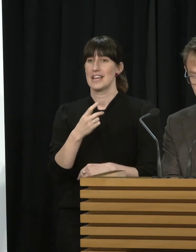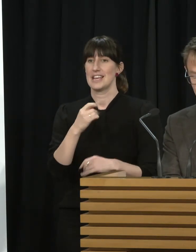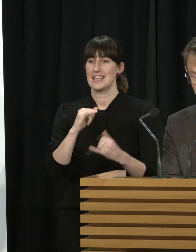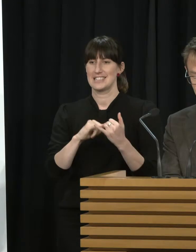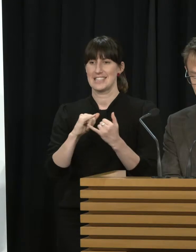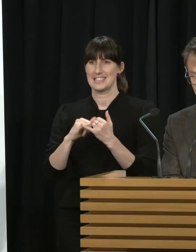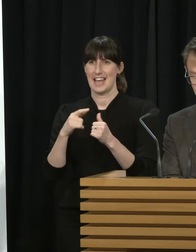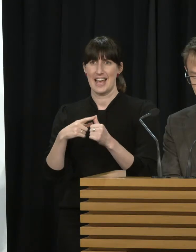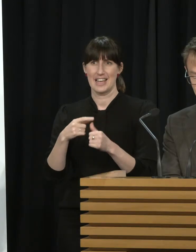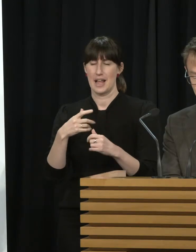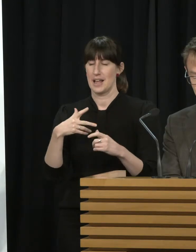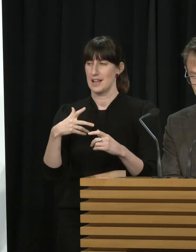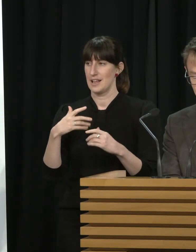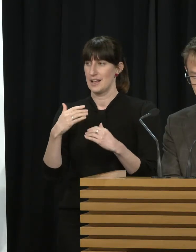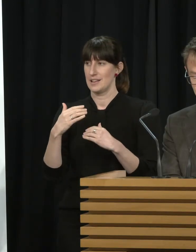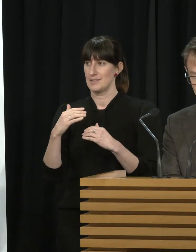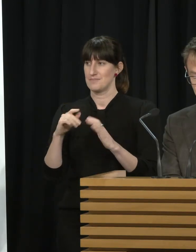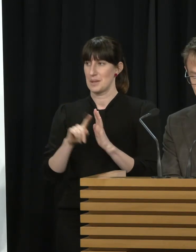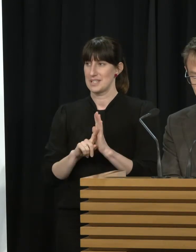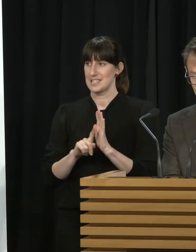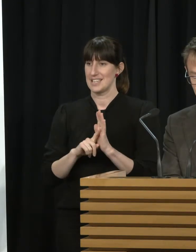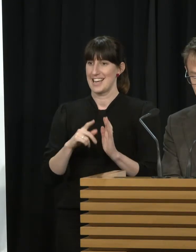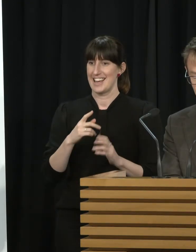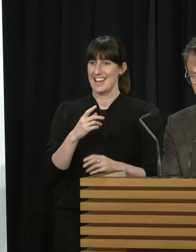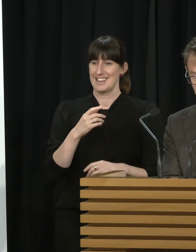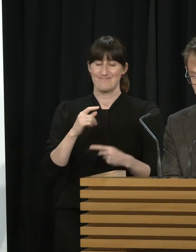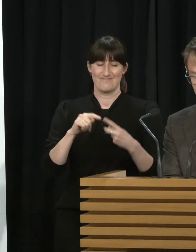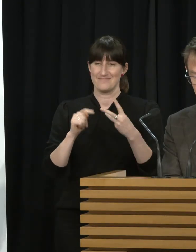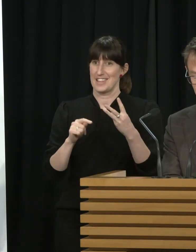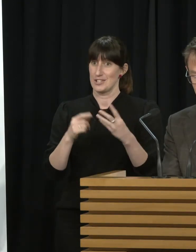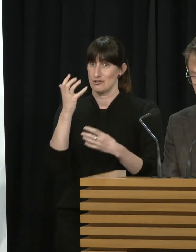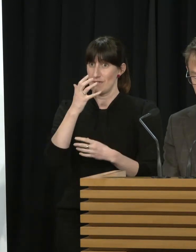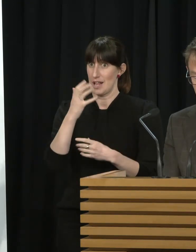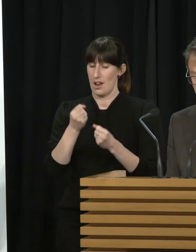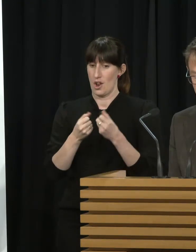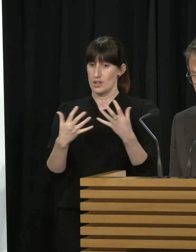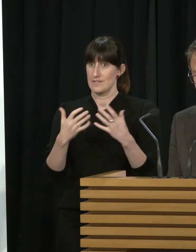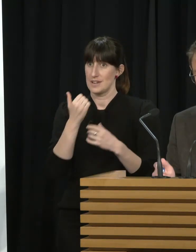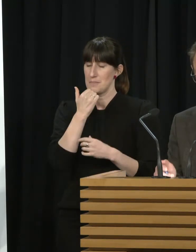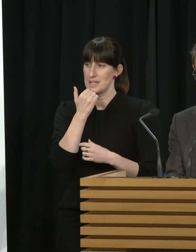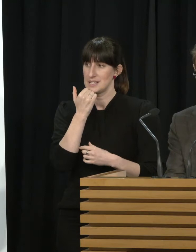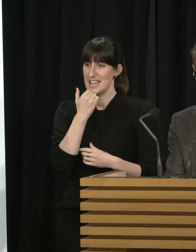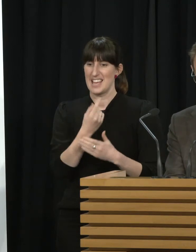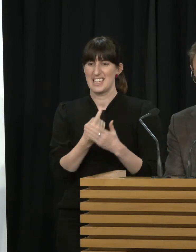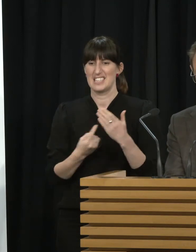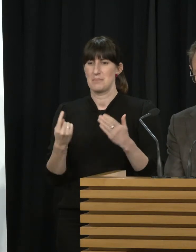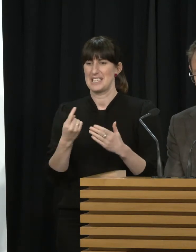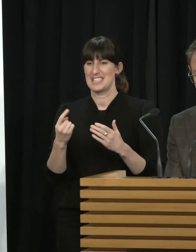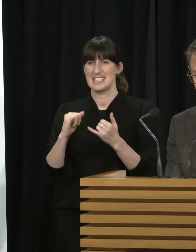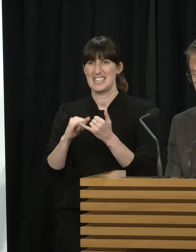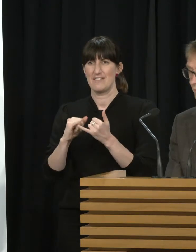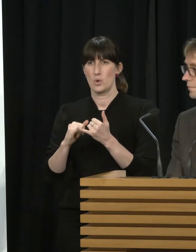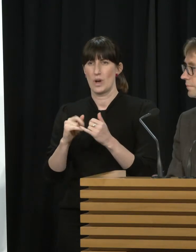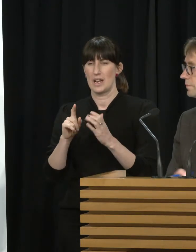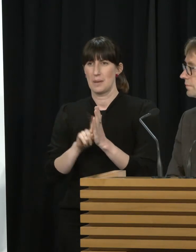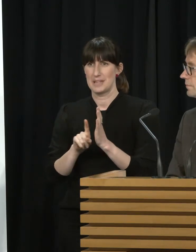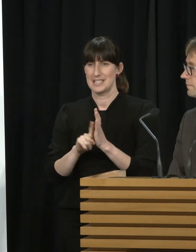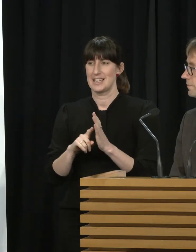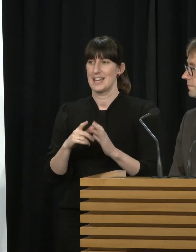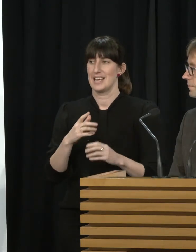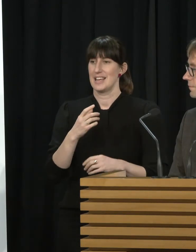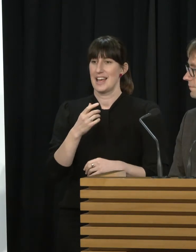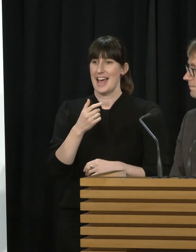have 157 vaccinated and 107 unvaccinated. For Independent Stevedoring Limited, they have 63 vaccinated